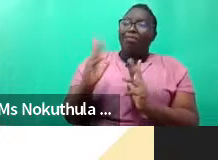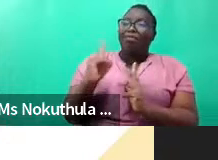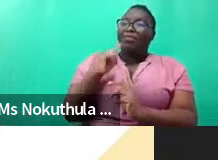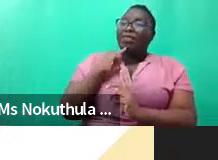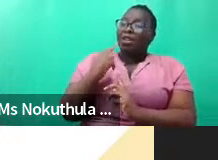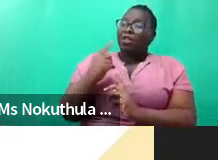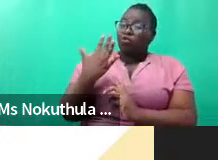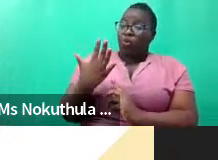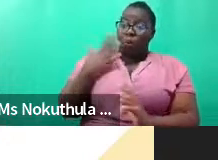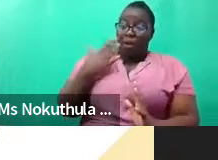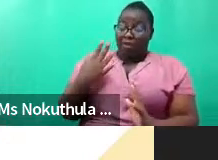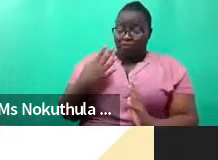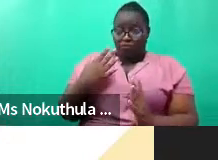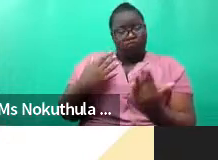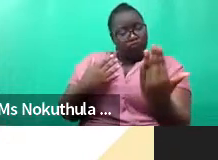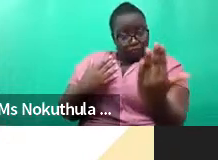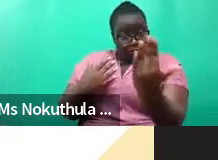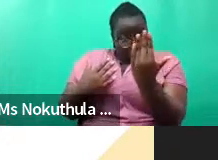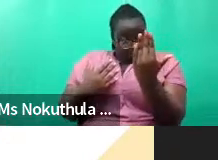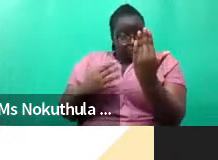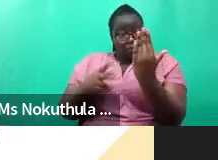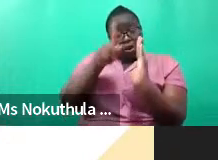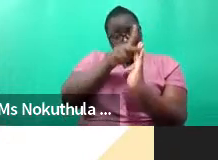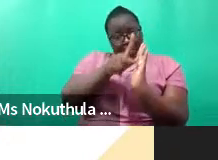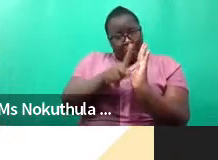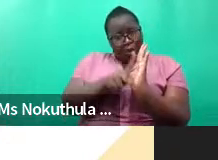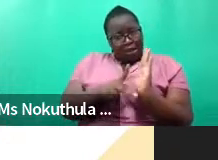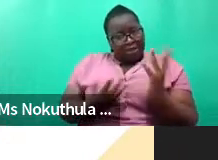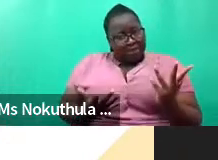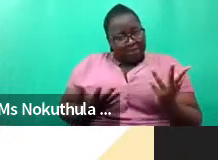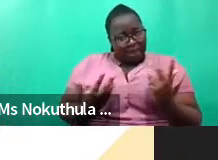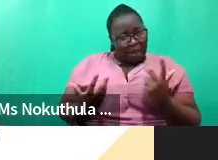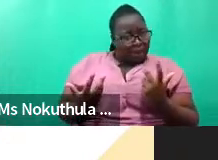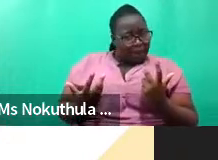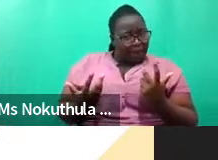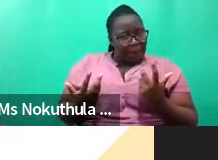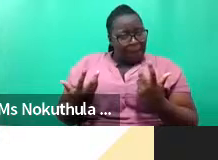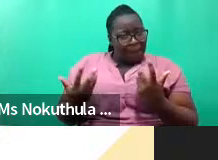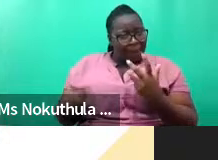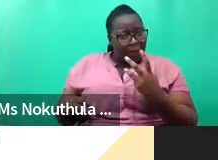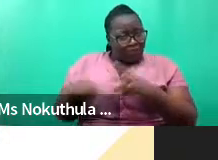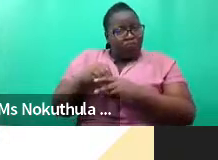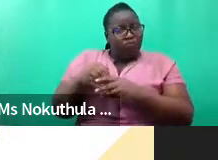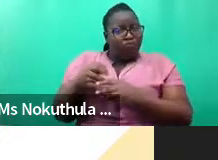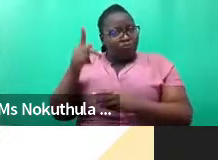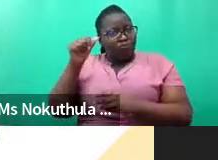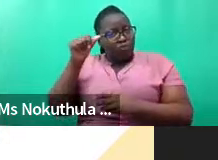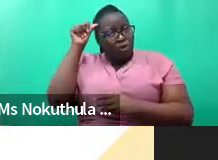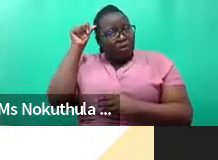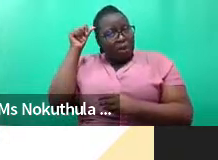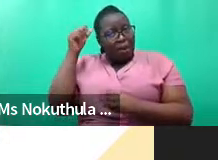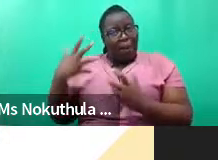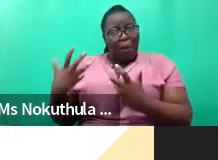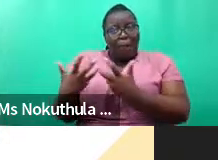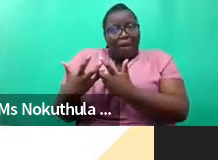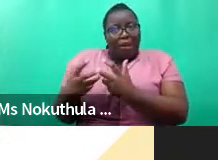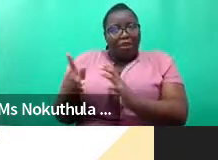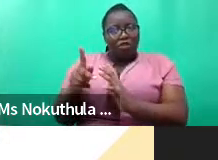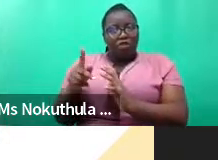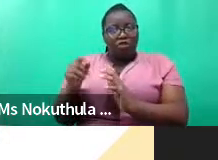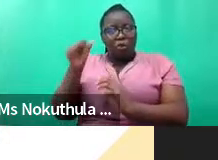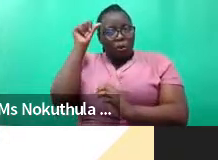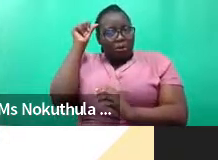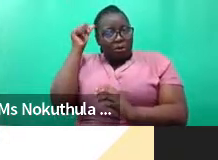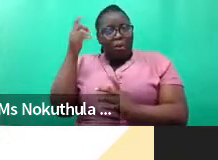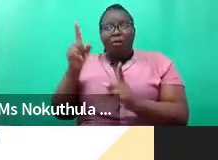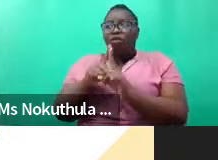policies, very few of them mention autism. And when they do, very few of them elaborate on the kind